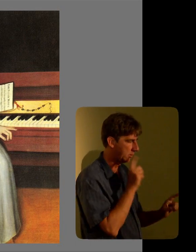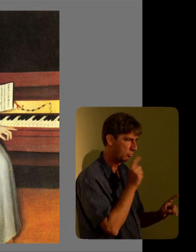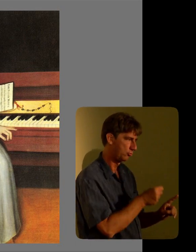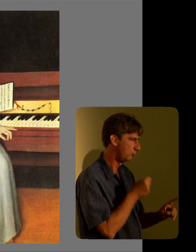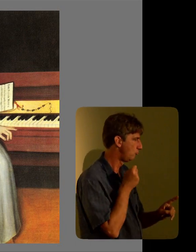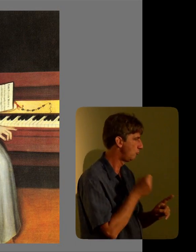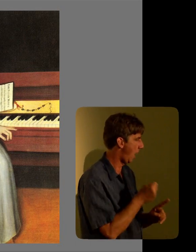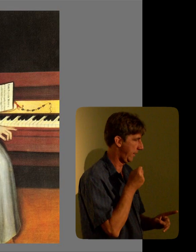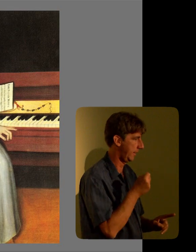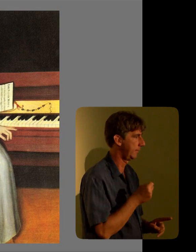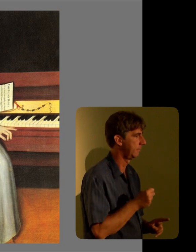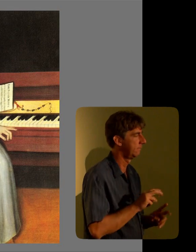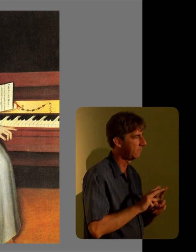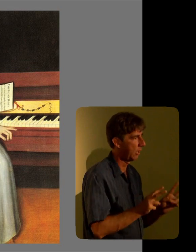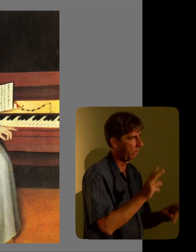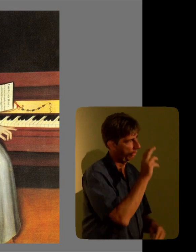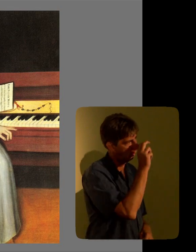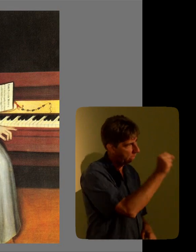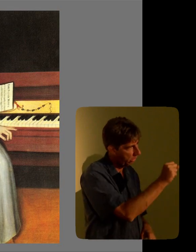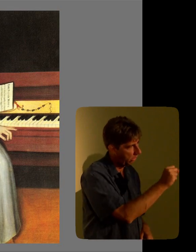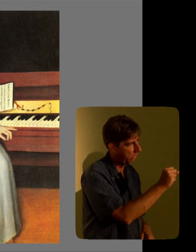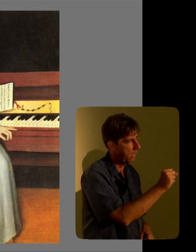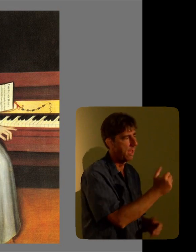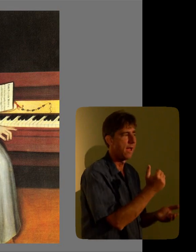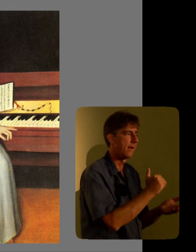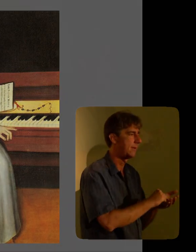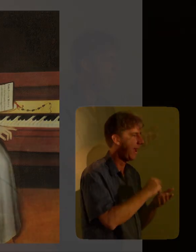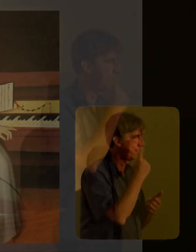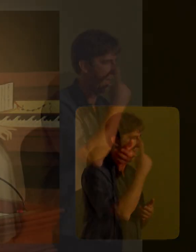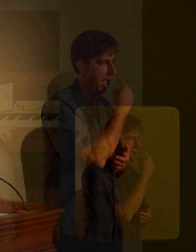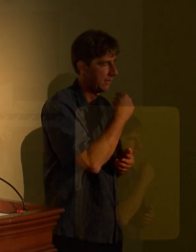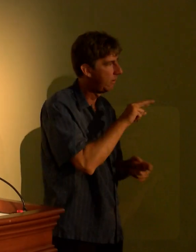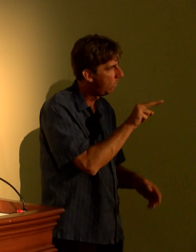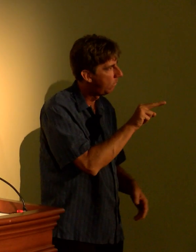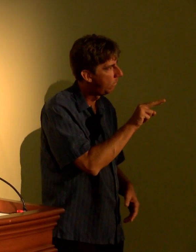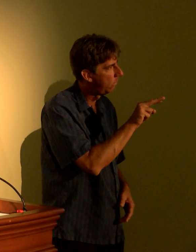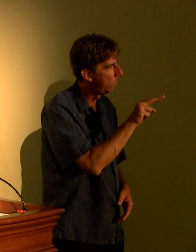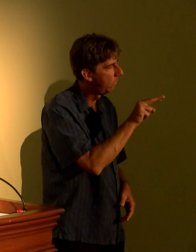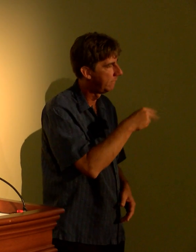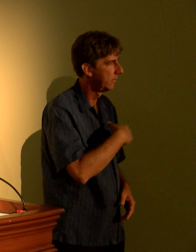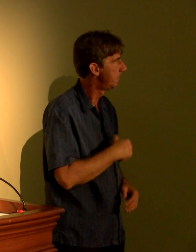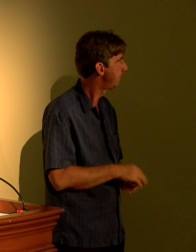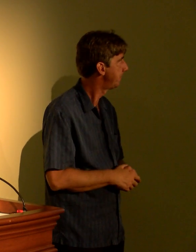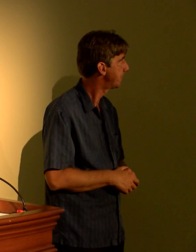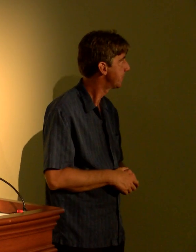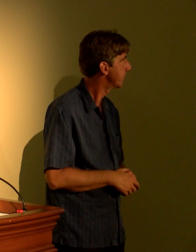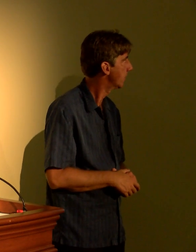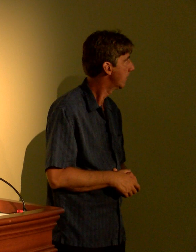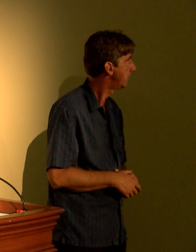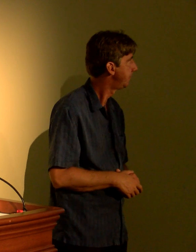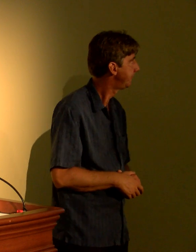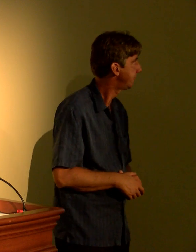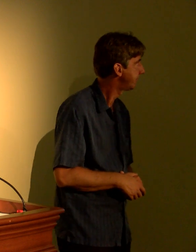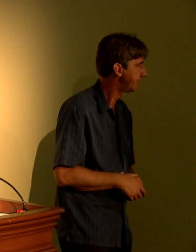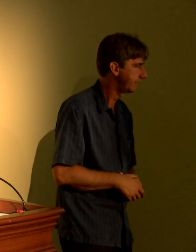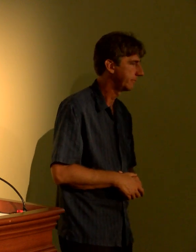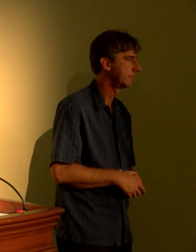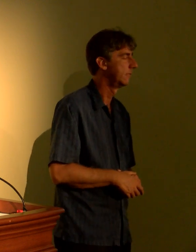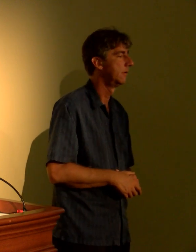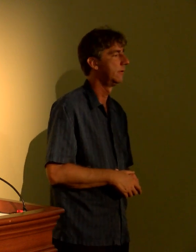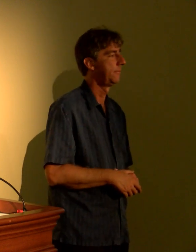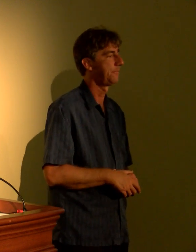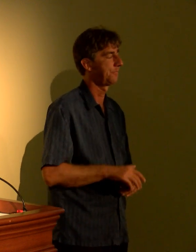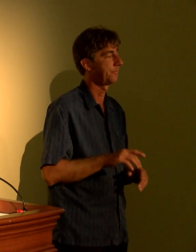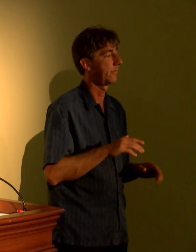very engaging. And again, the eyes just hold you. Brewster worked after leaving